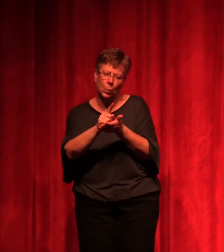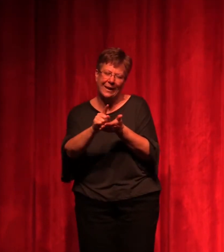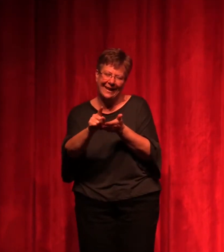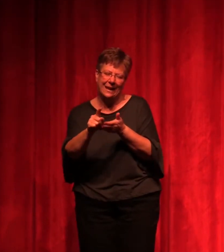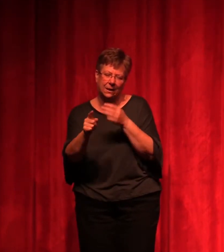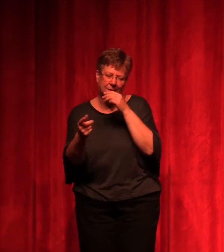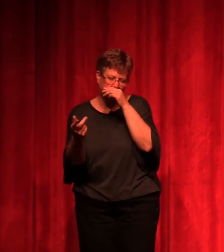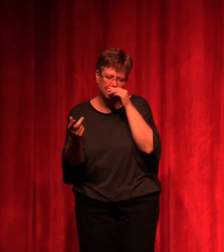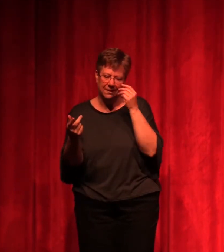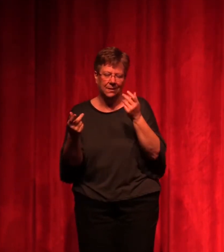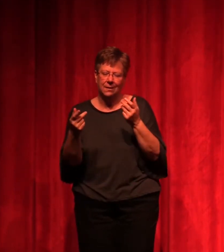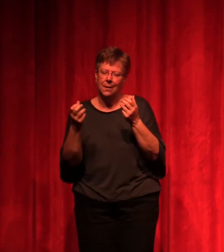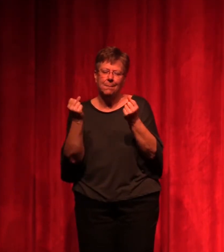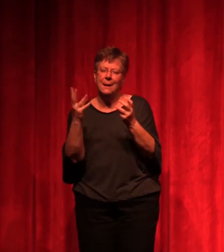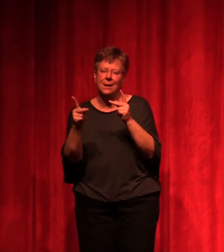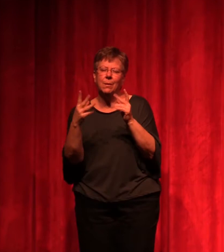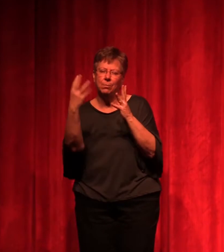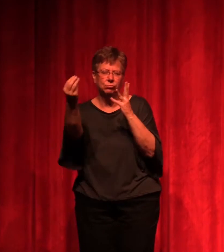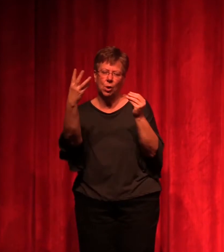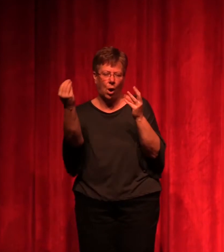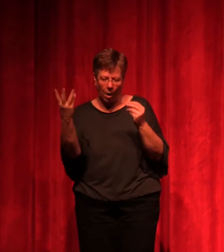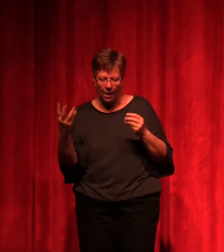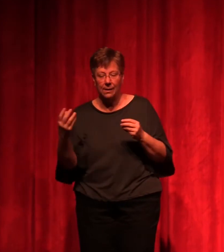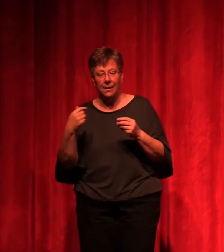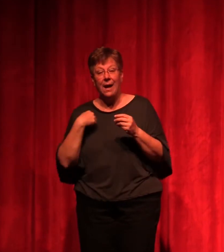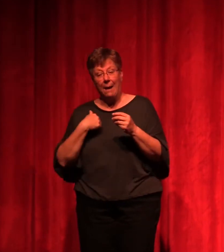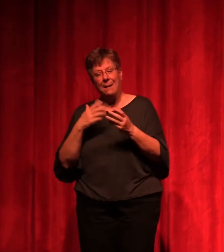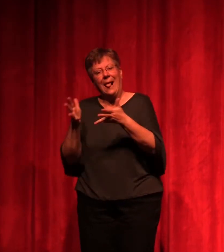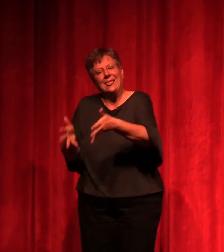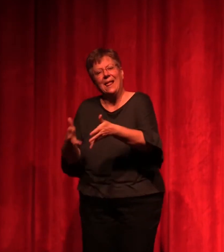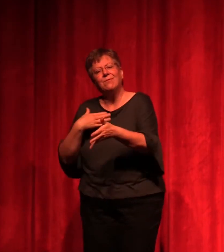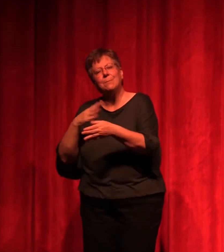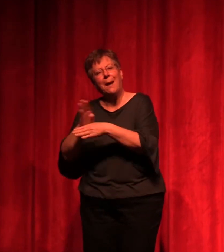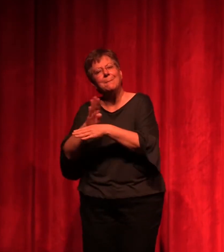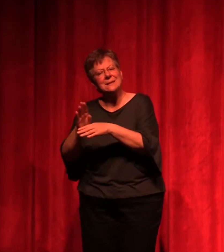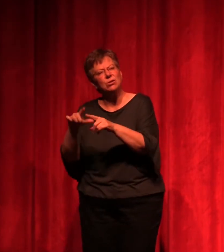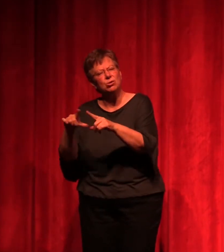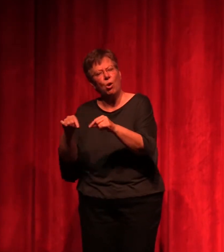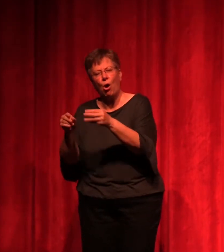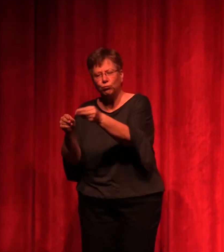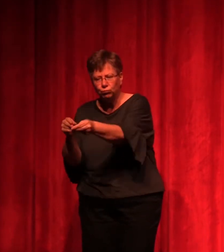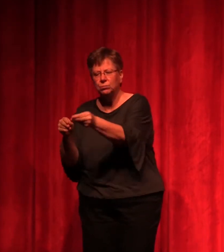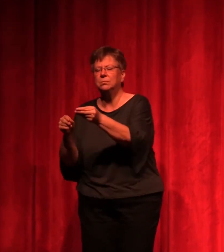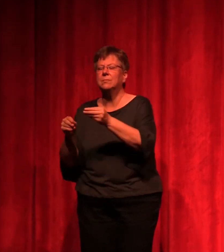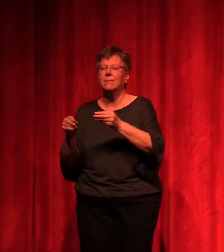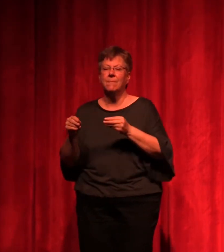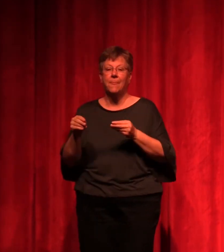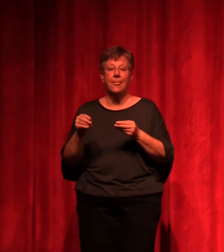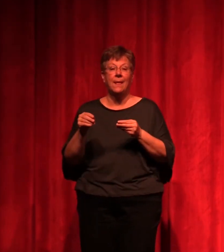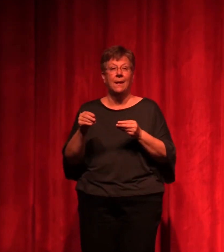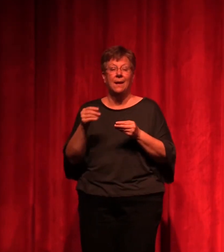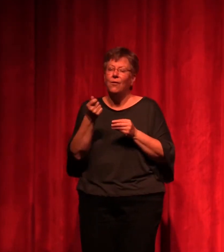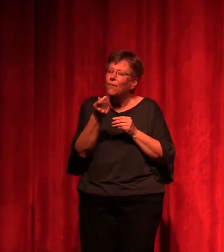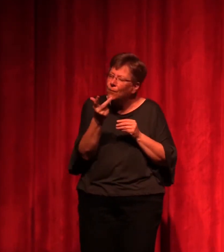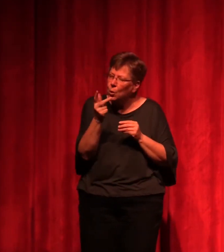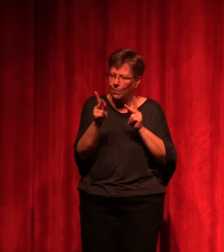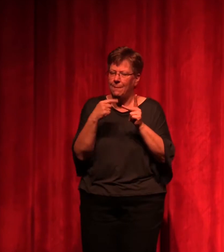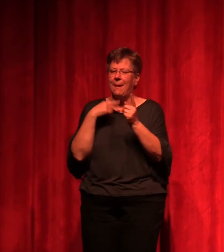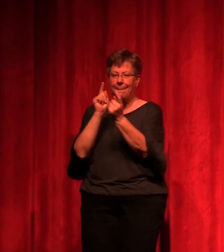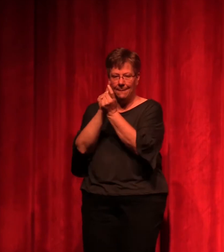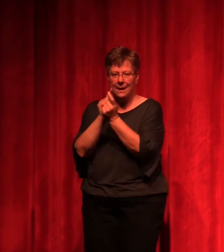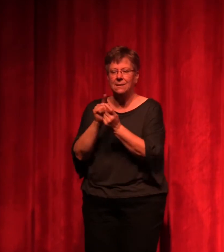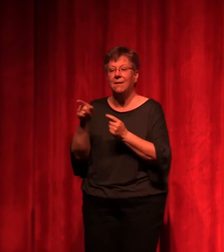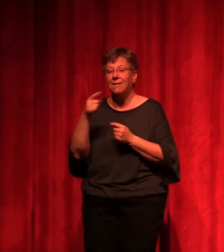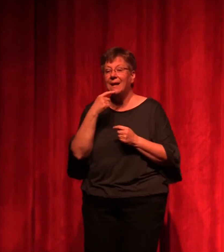well. Most of them liked the ferry they had. Thank you very much for stopping by. Or the ones that actually talked to me, that didn't go well. They said, well,